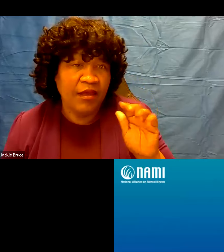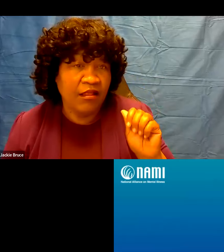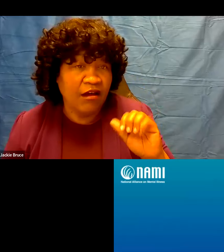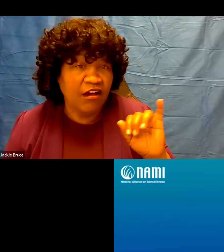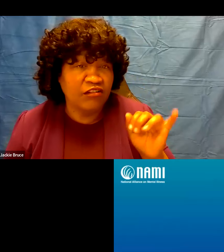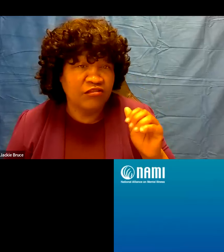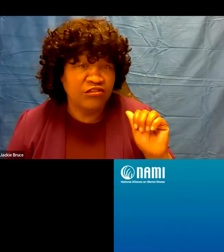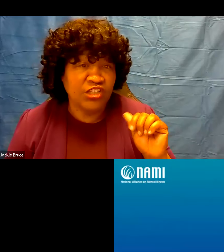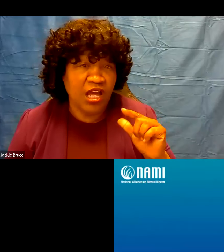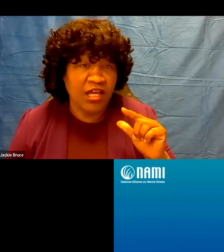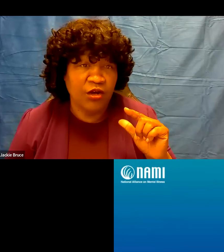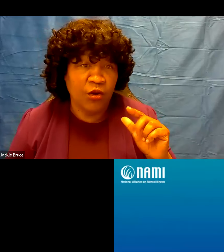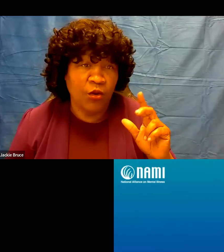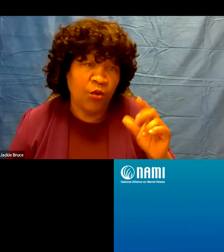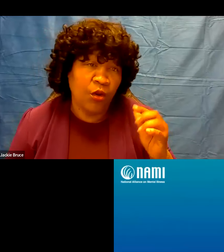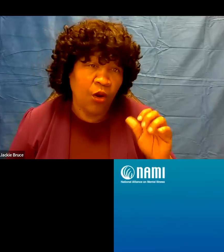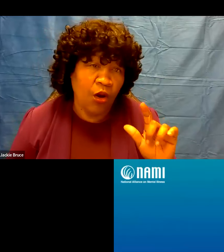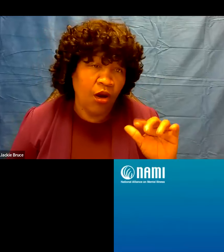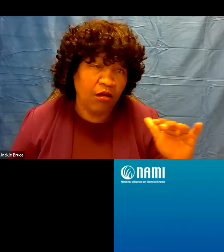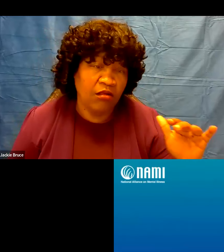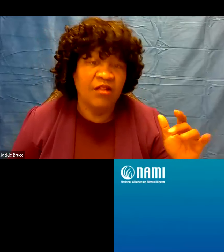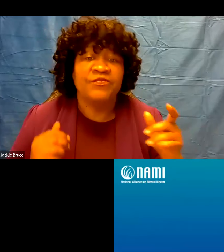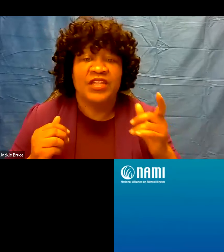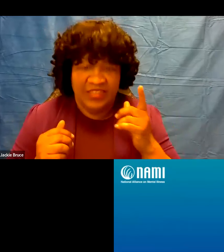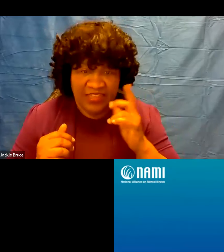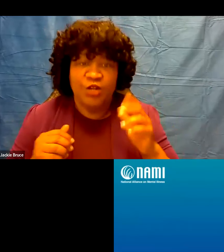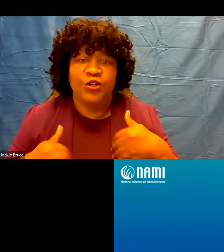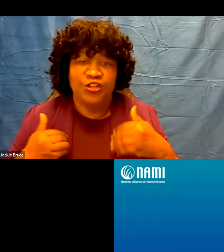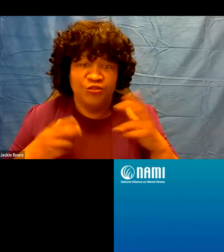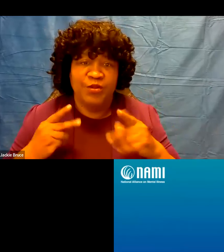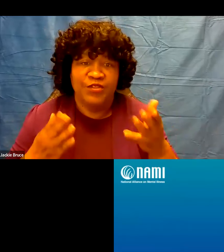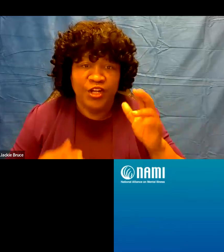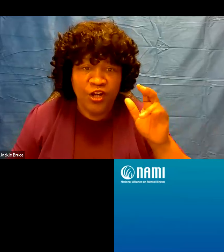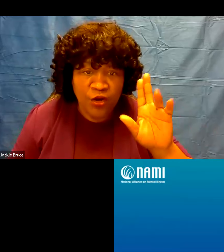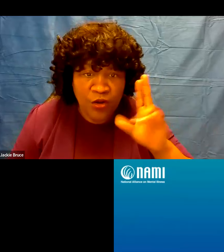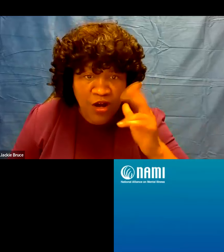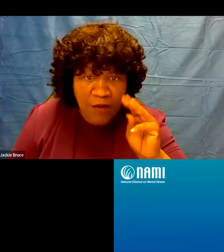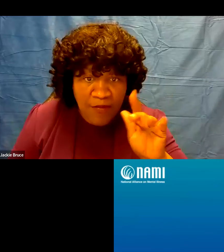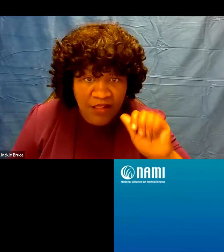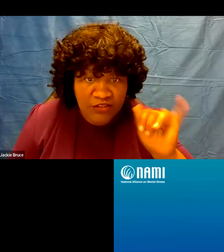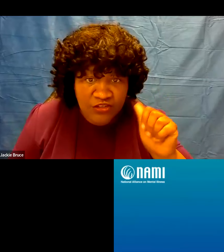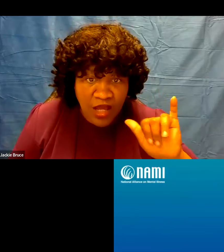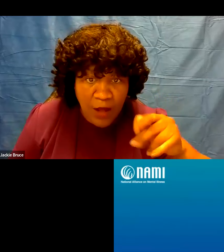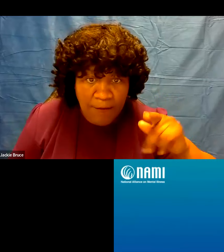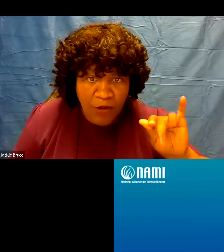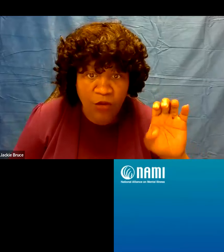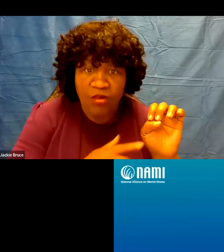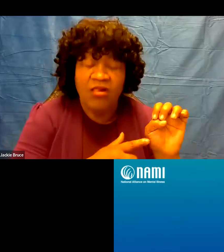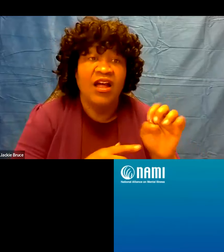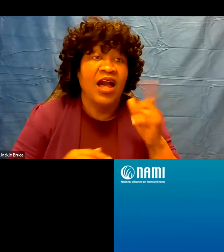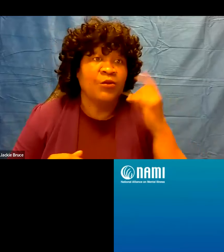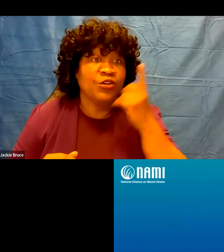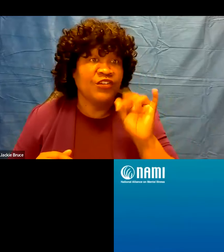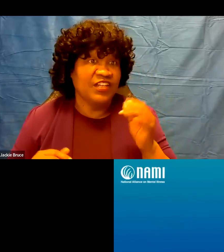were volunteers for the teen suicide hotline. And I'm just kind of wondering, has that gone away, or has there